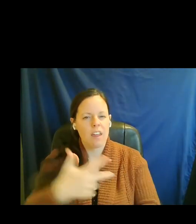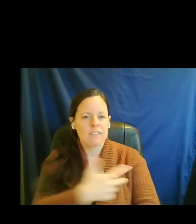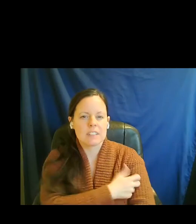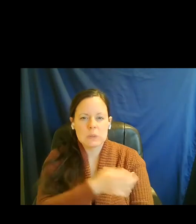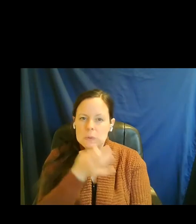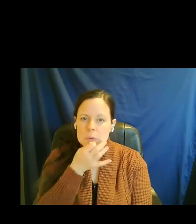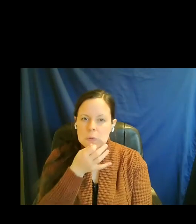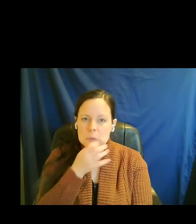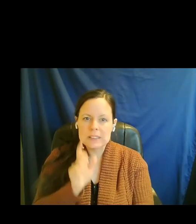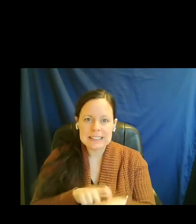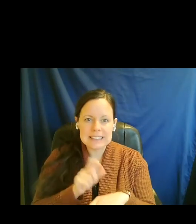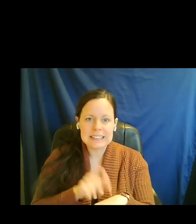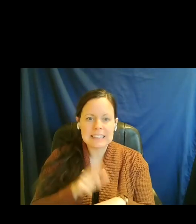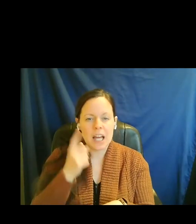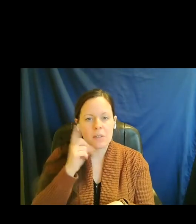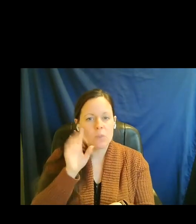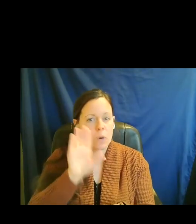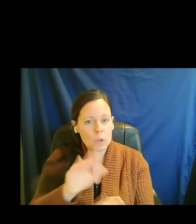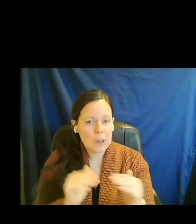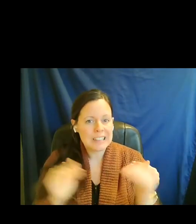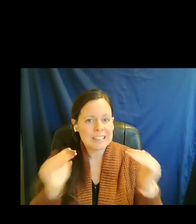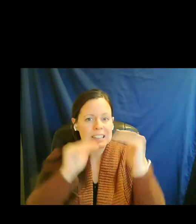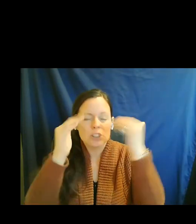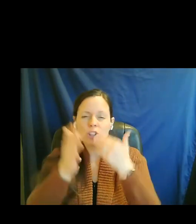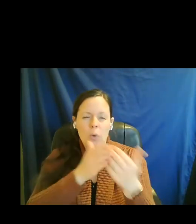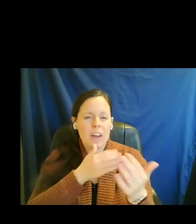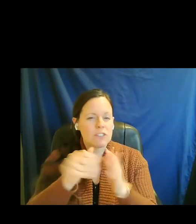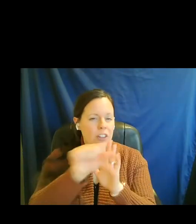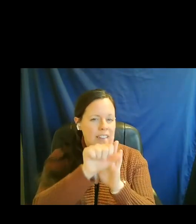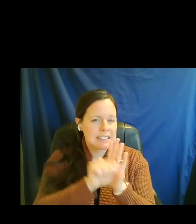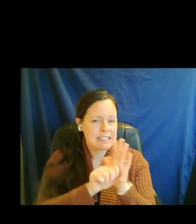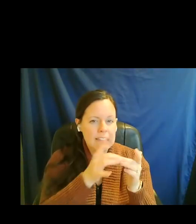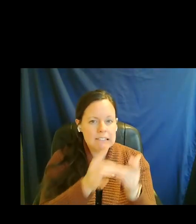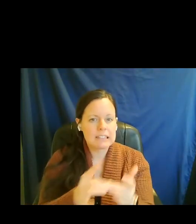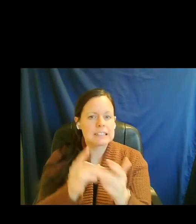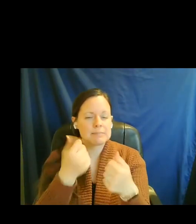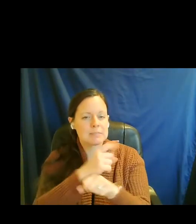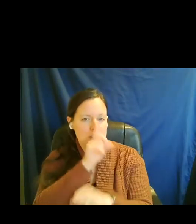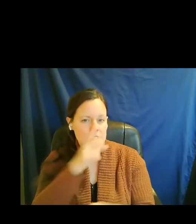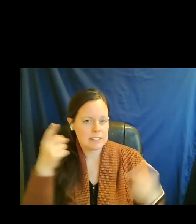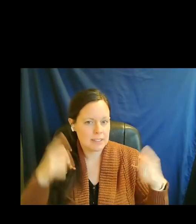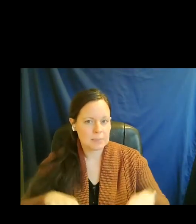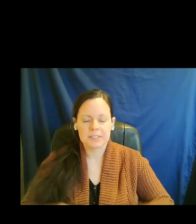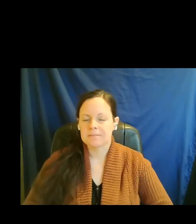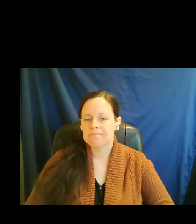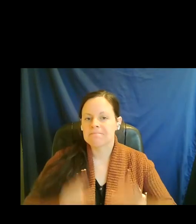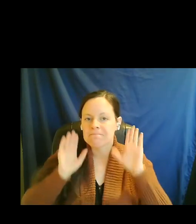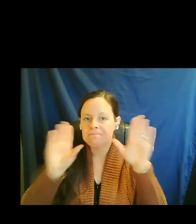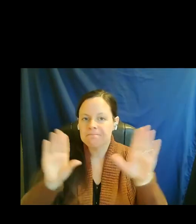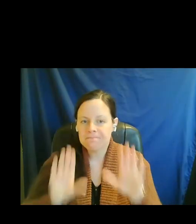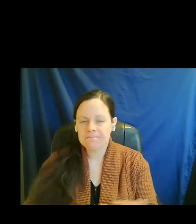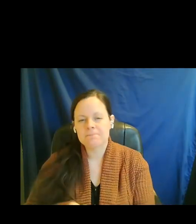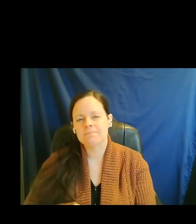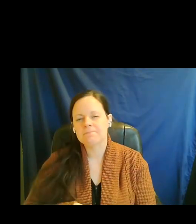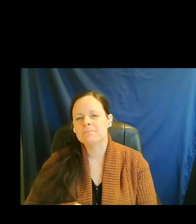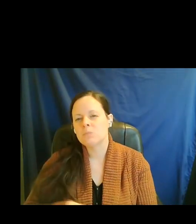time for your tiers, or however the state guides us to make sure that happens. Awesome. We do have one question